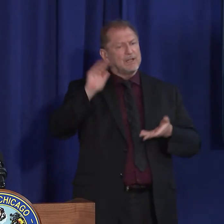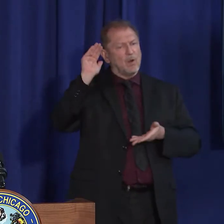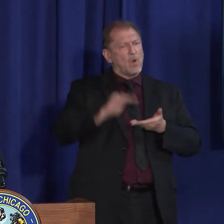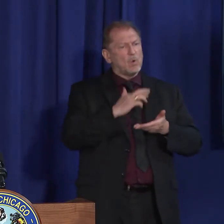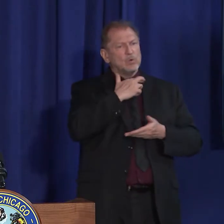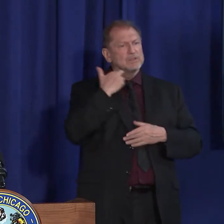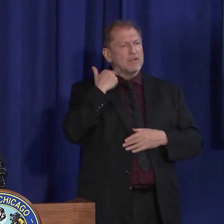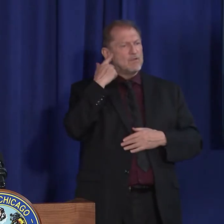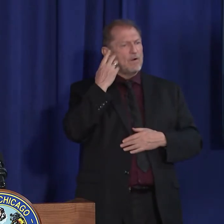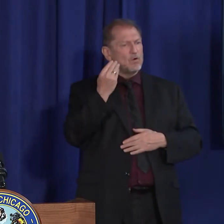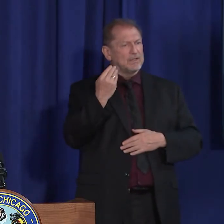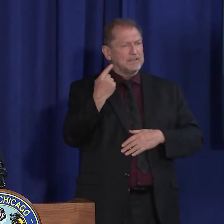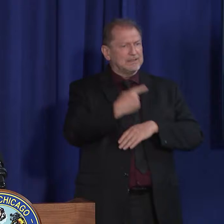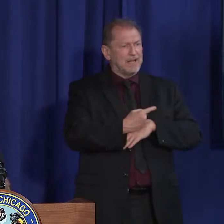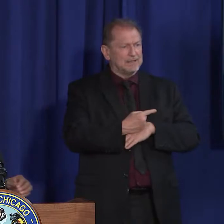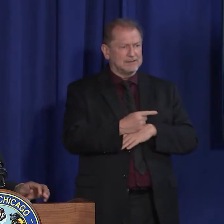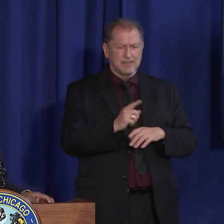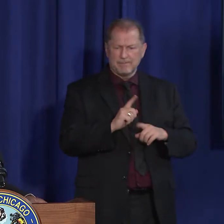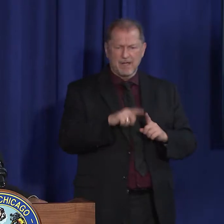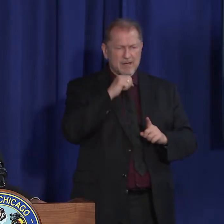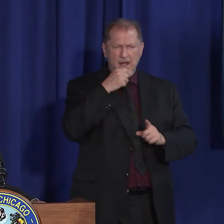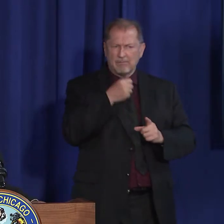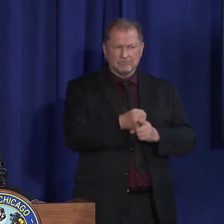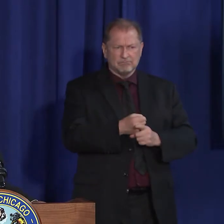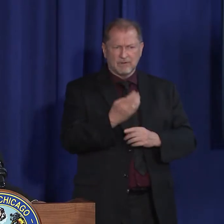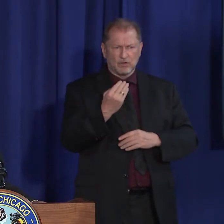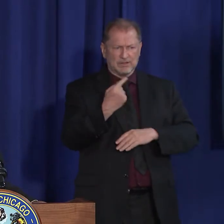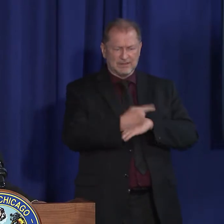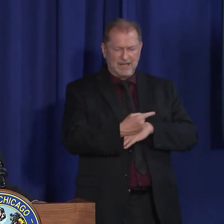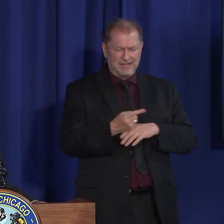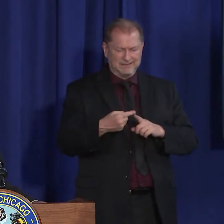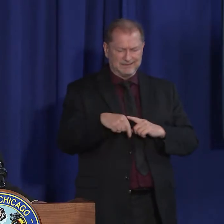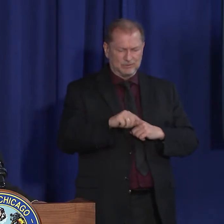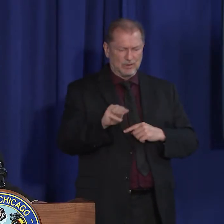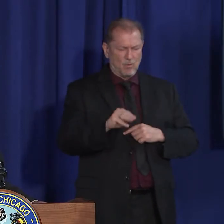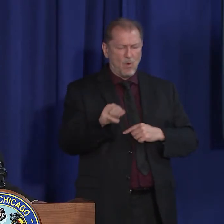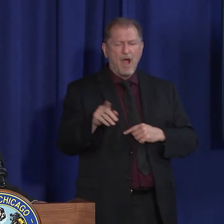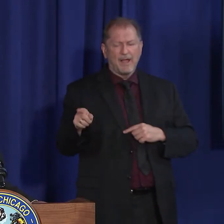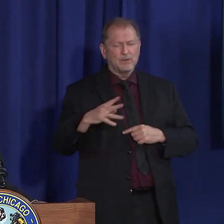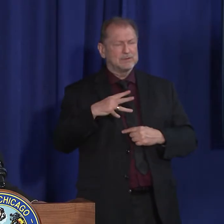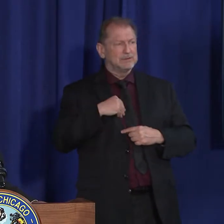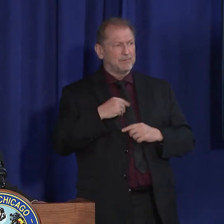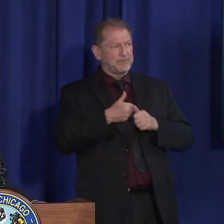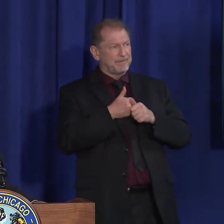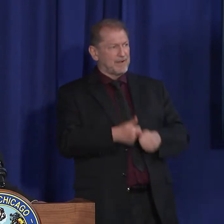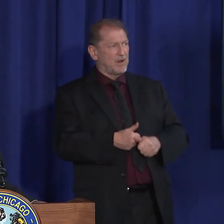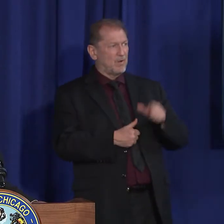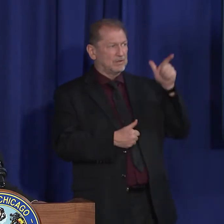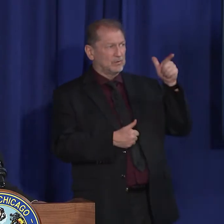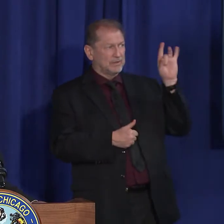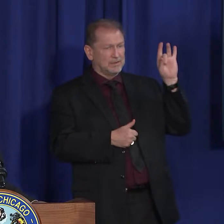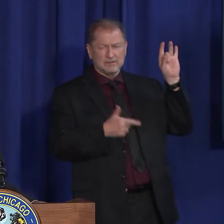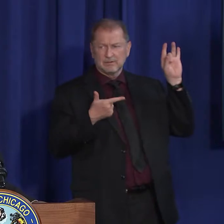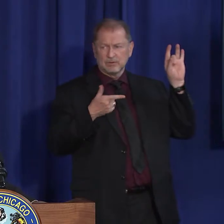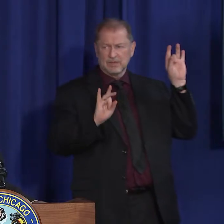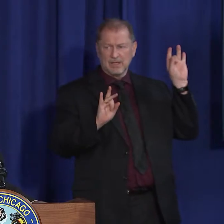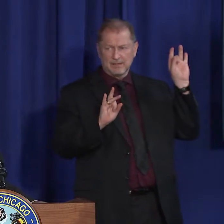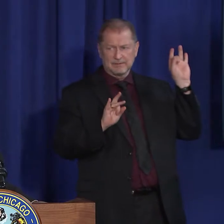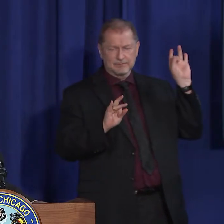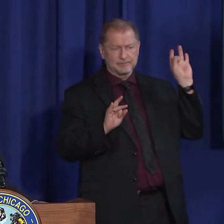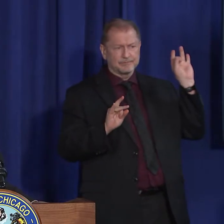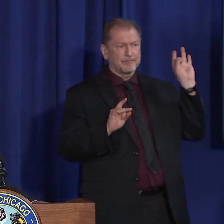14 days. Chicago won't meet 14 days as of Monday. Why go sooner than when